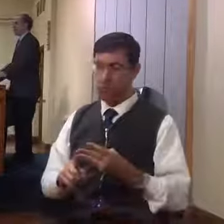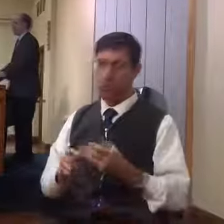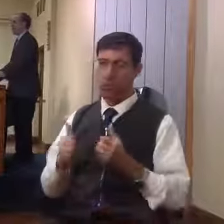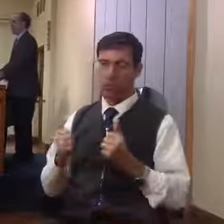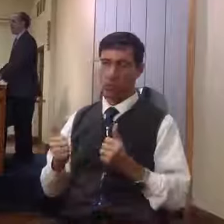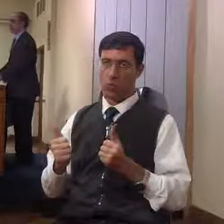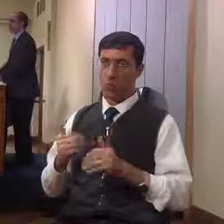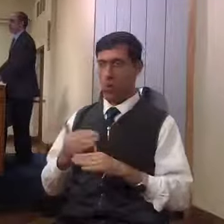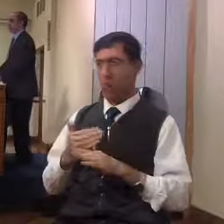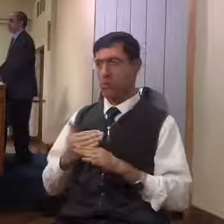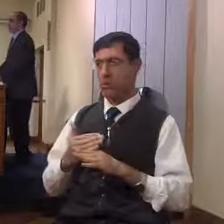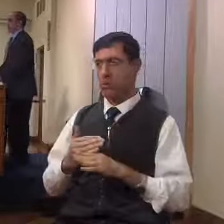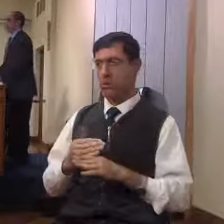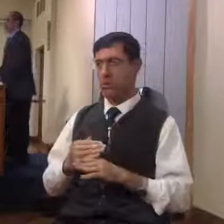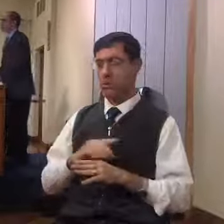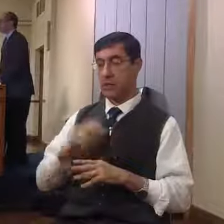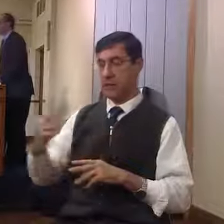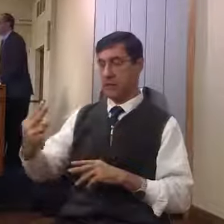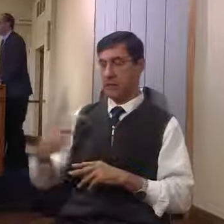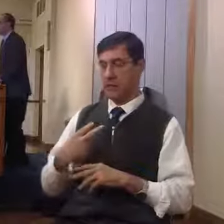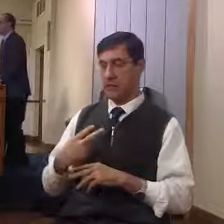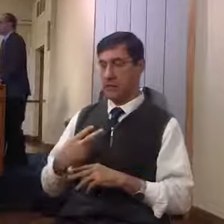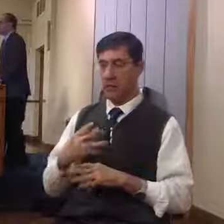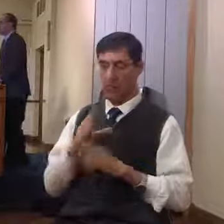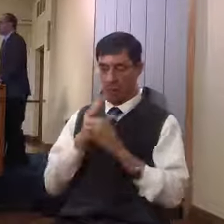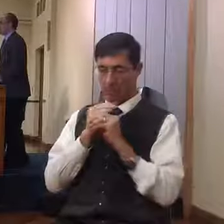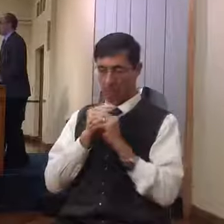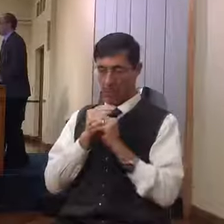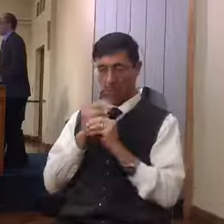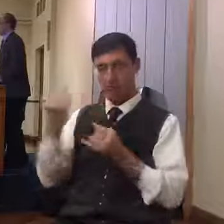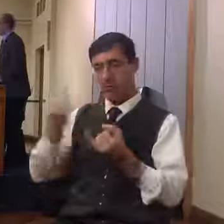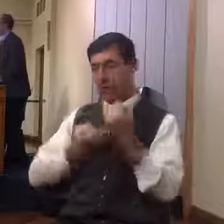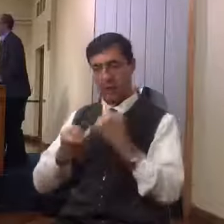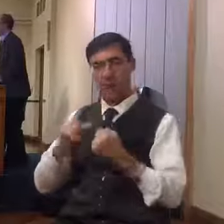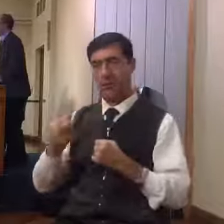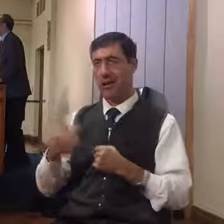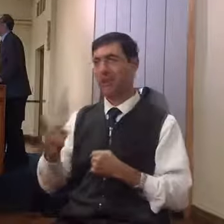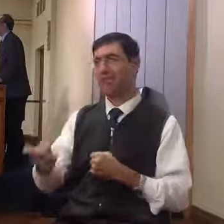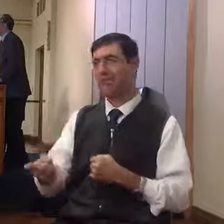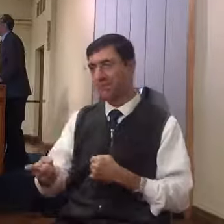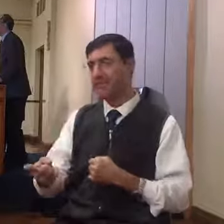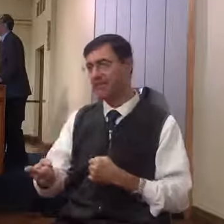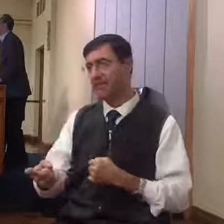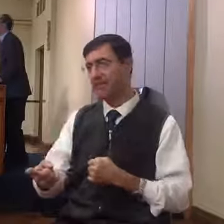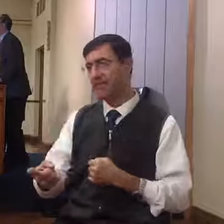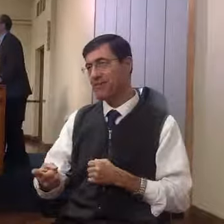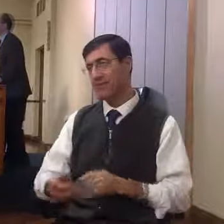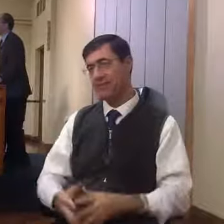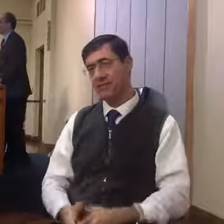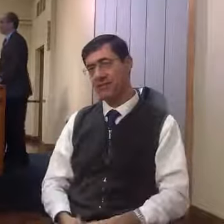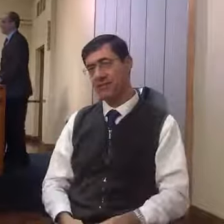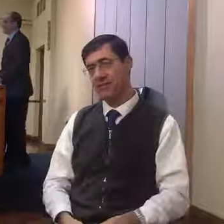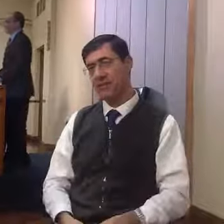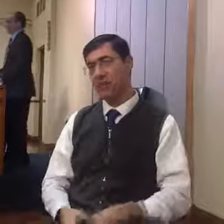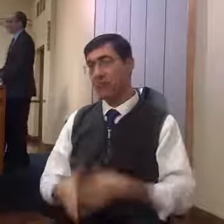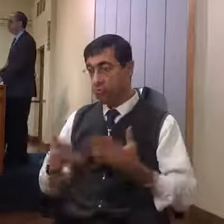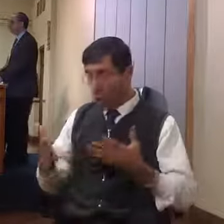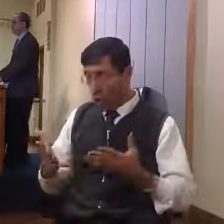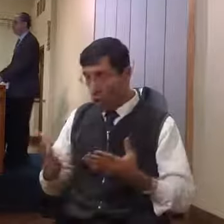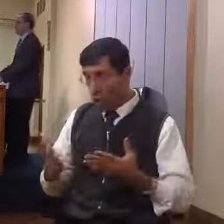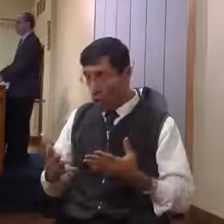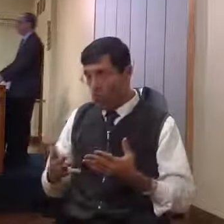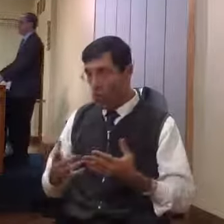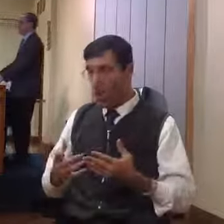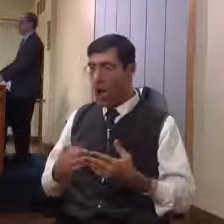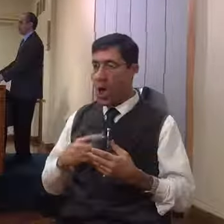And my dear friends, our submission is not a willingness, it is a witness. What a